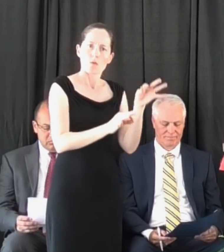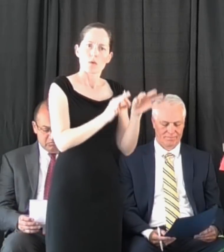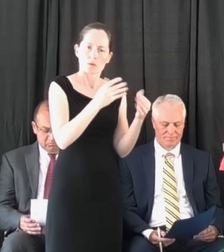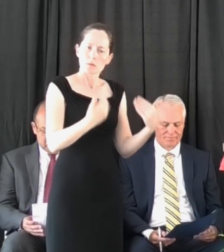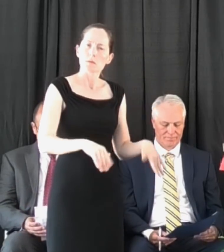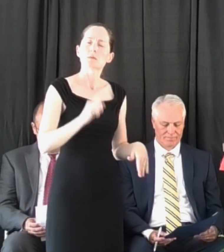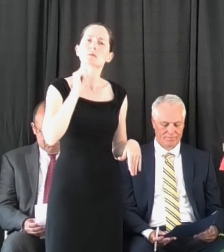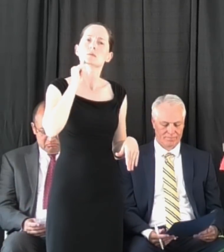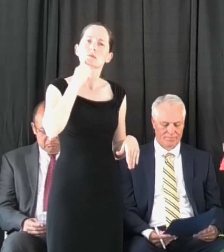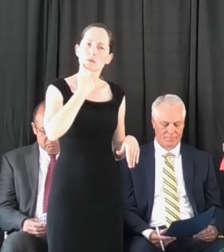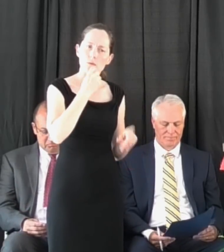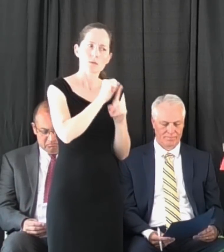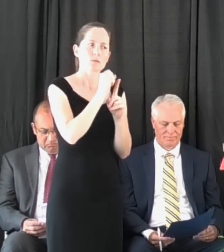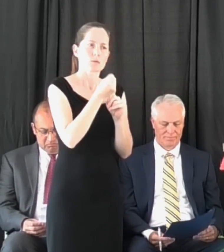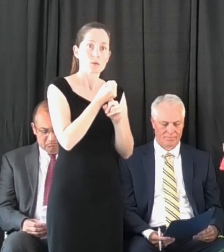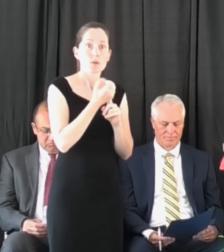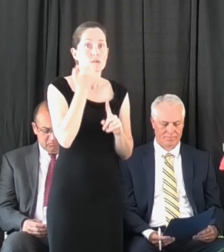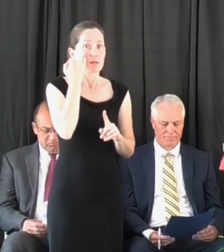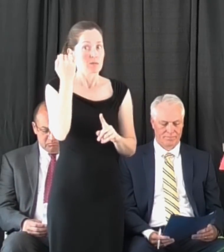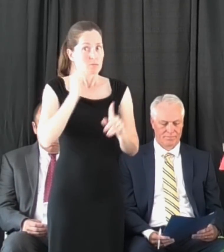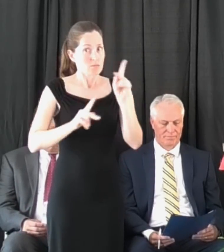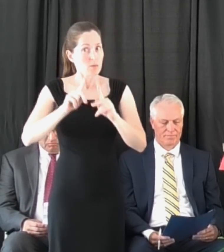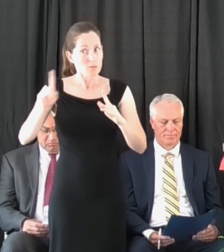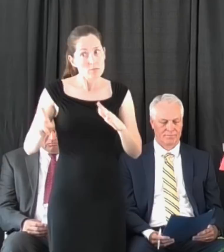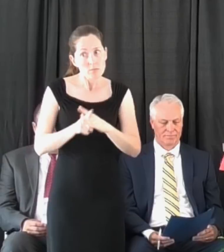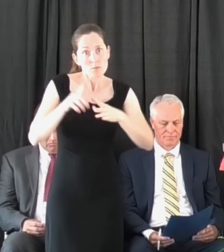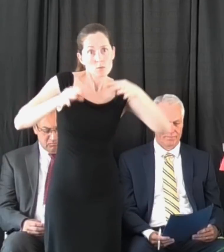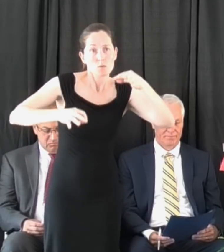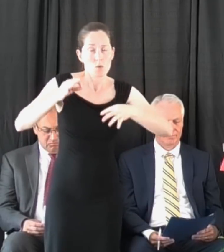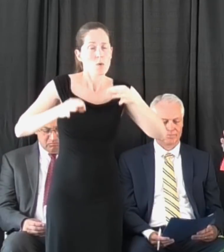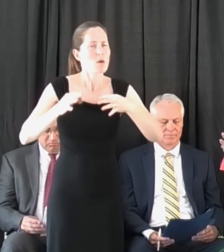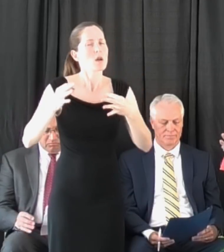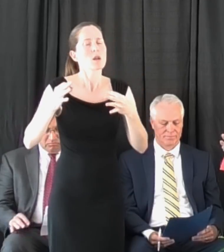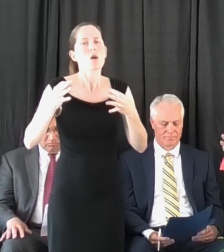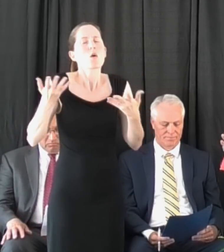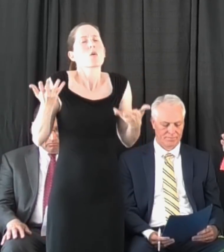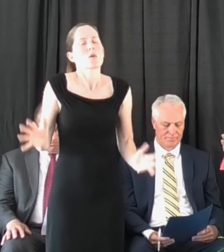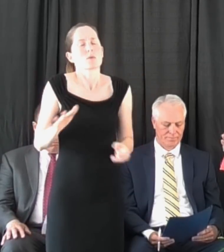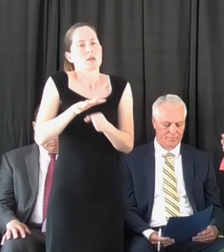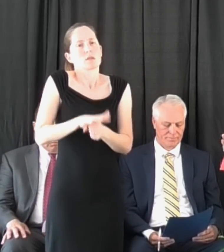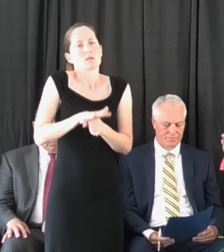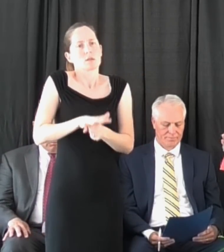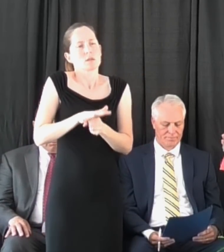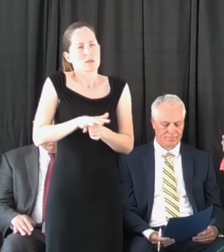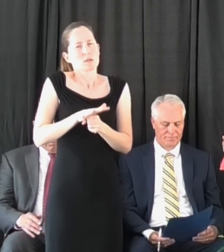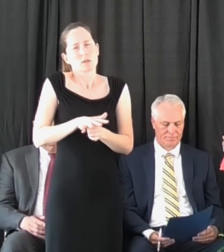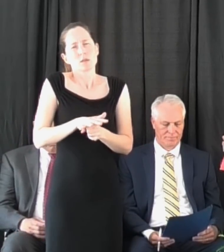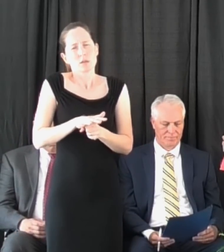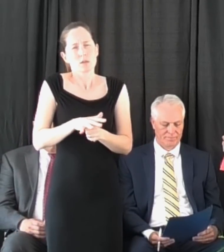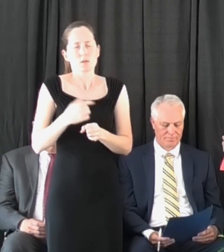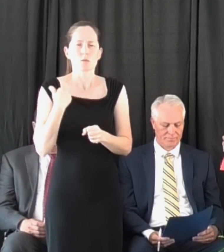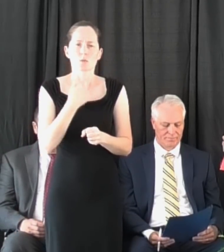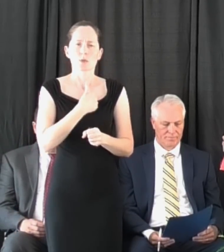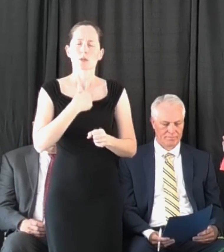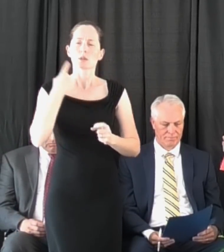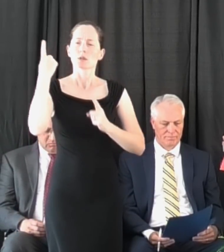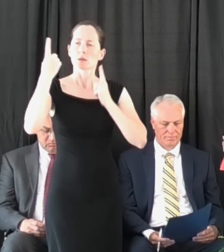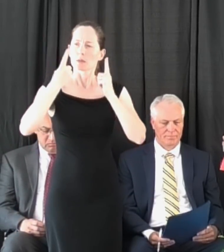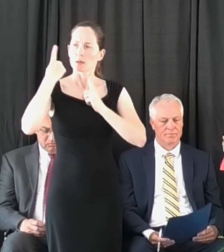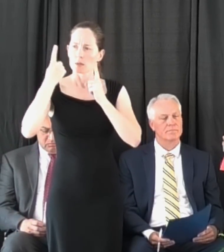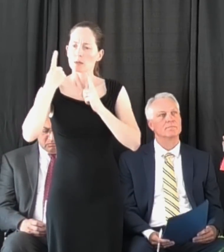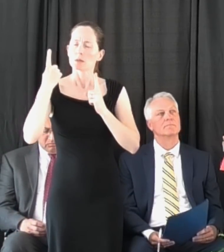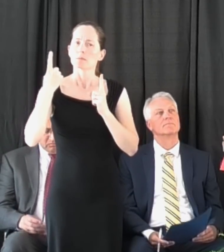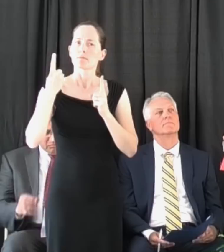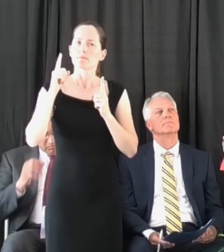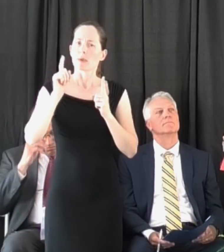the individuals who come to court have a high level of stress, so we're balancing the dignity and gravitas with trying